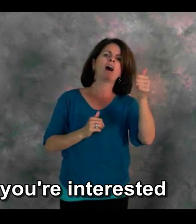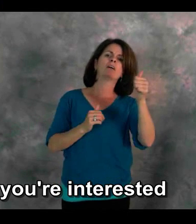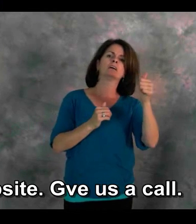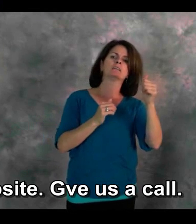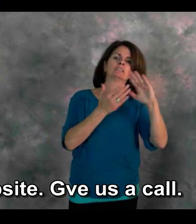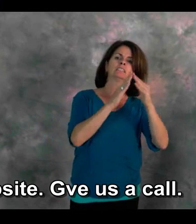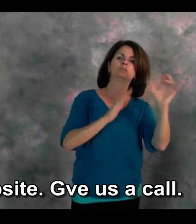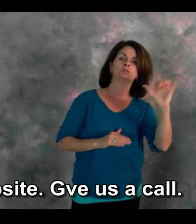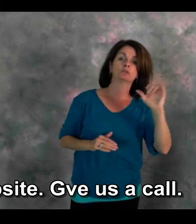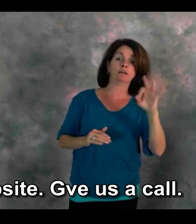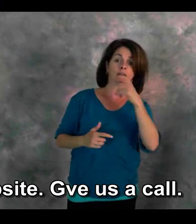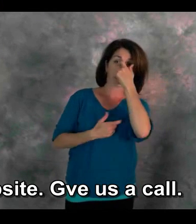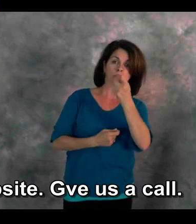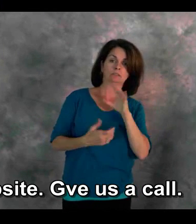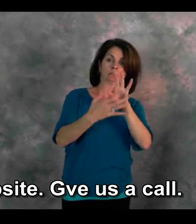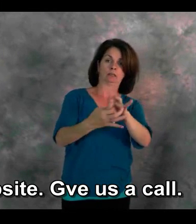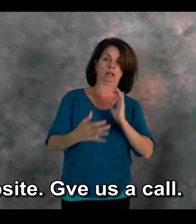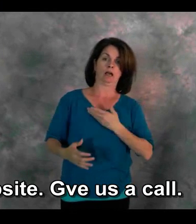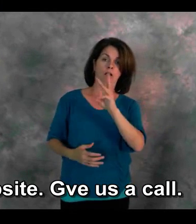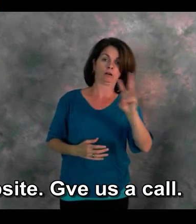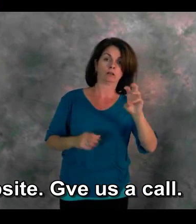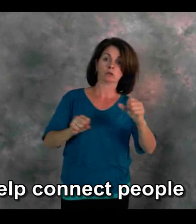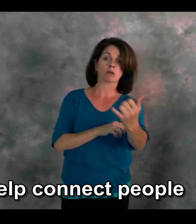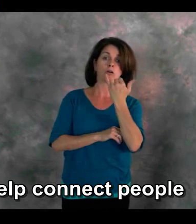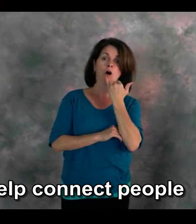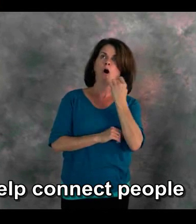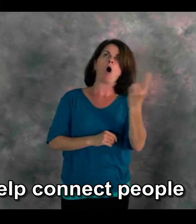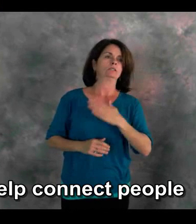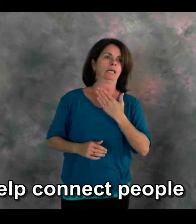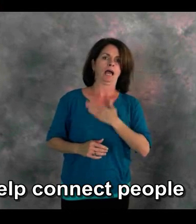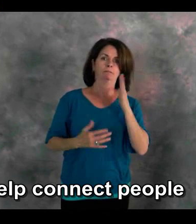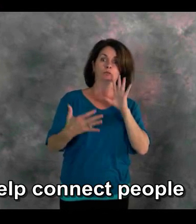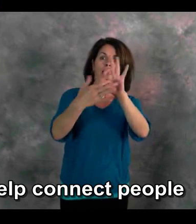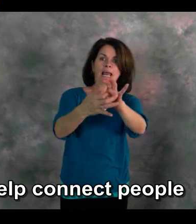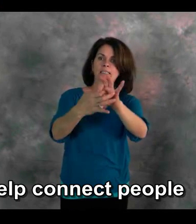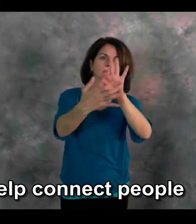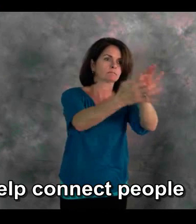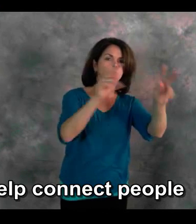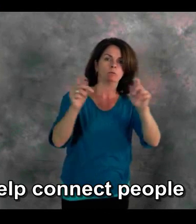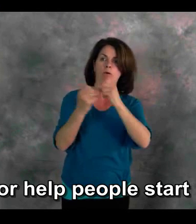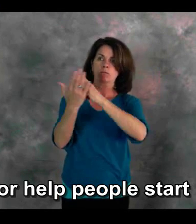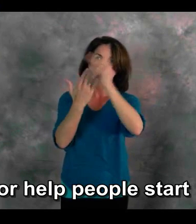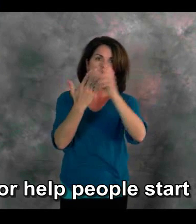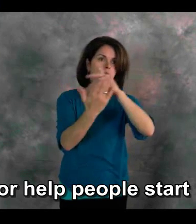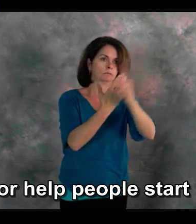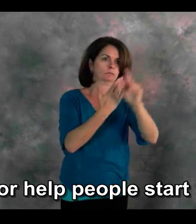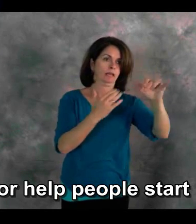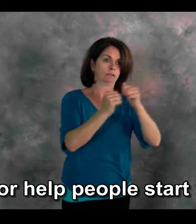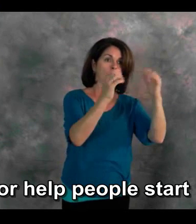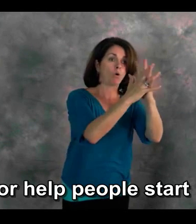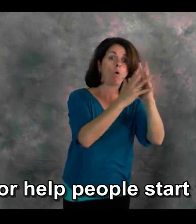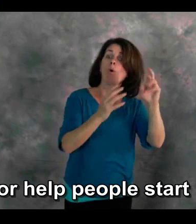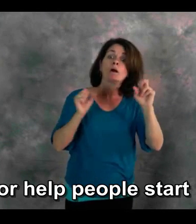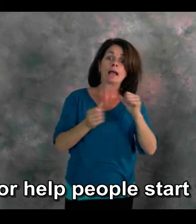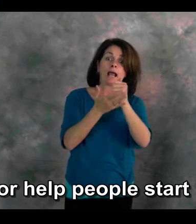you're interested, definitely get on our website, give us a call. We're always happy to help connect people with programs